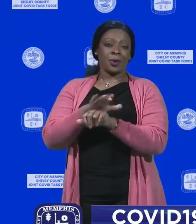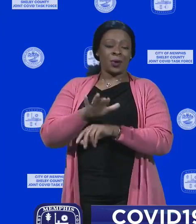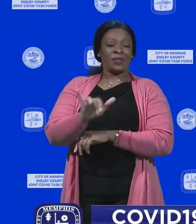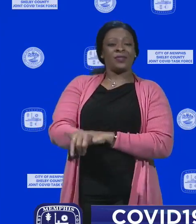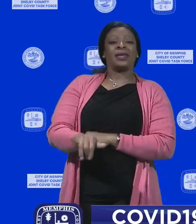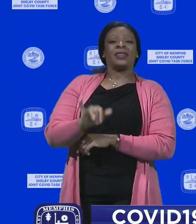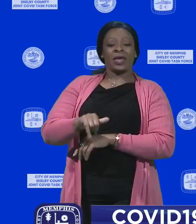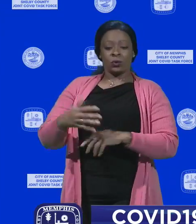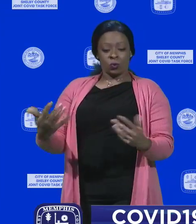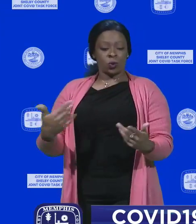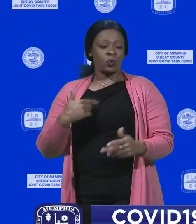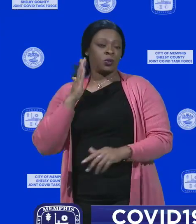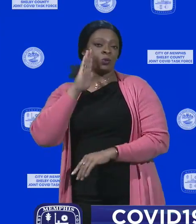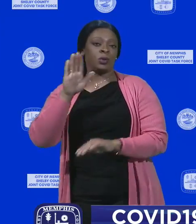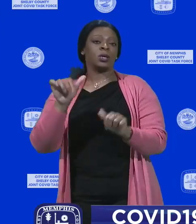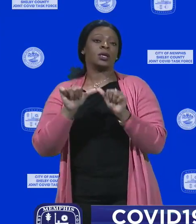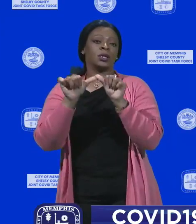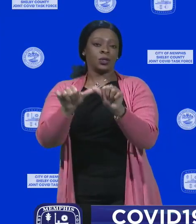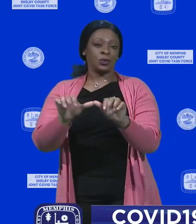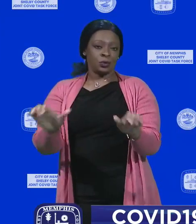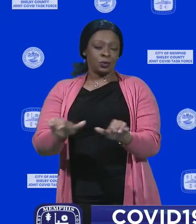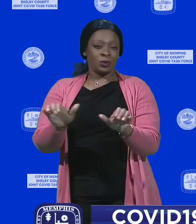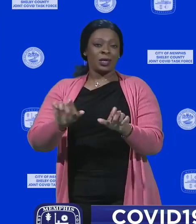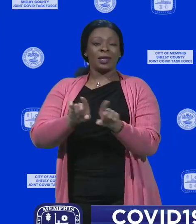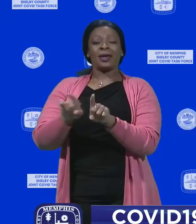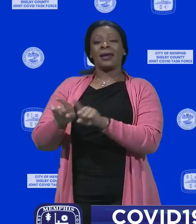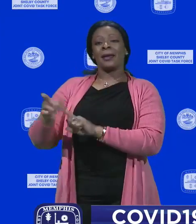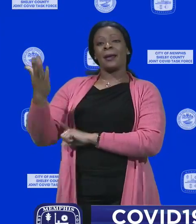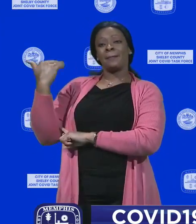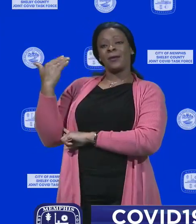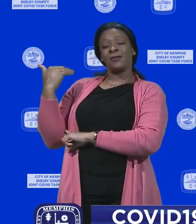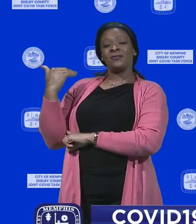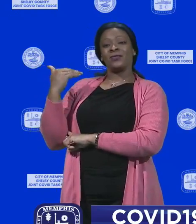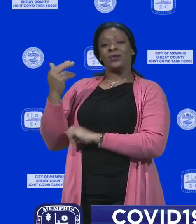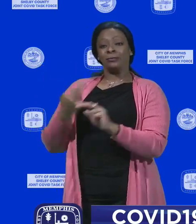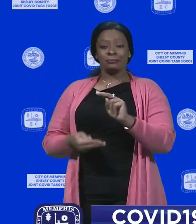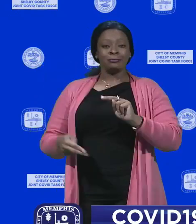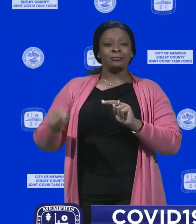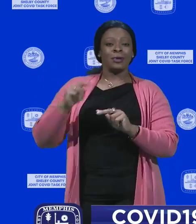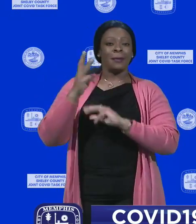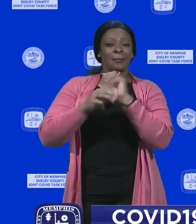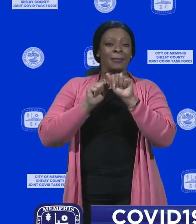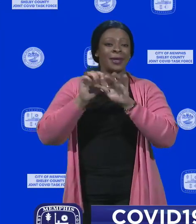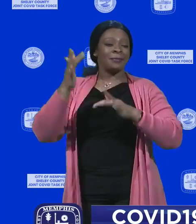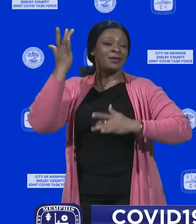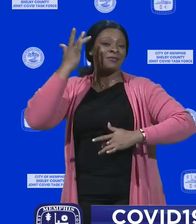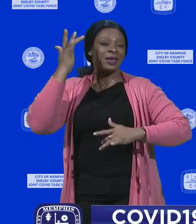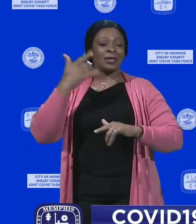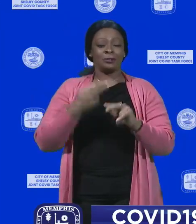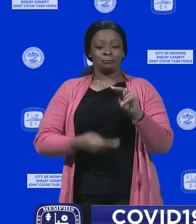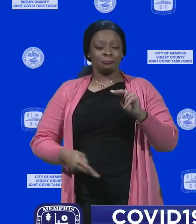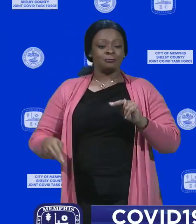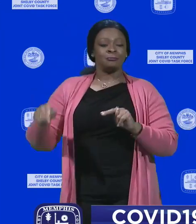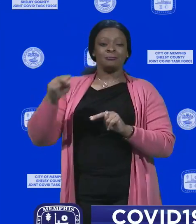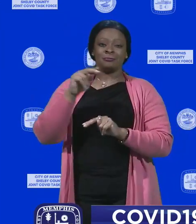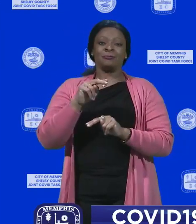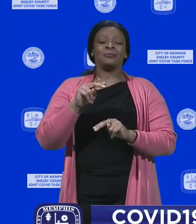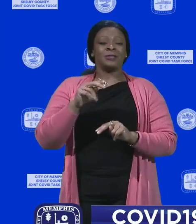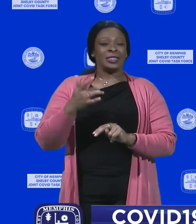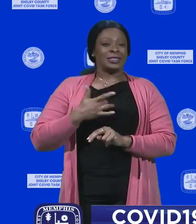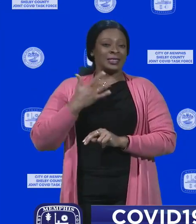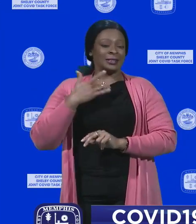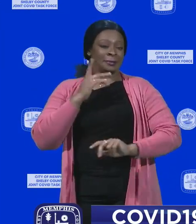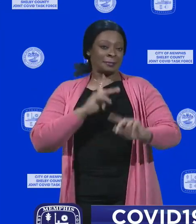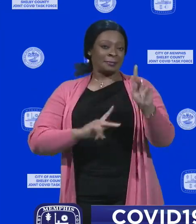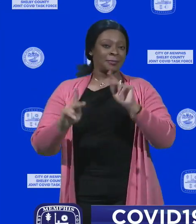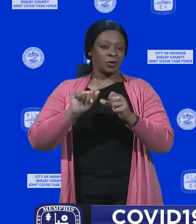And that's exactly what we will do, just as we did at the height of the pandemic when we had significantly high census of